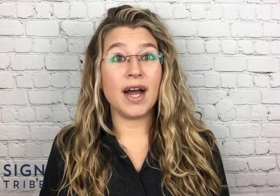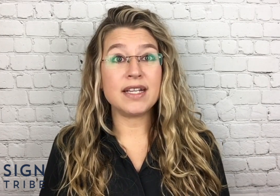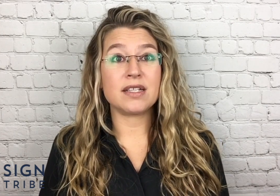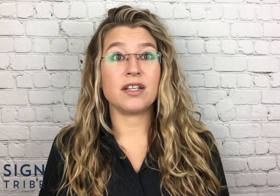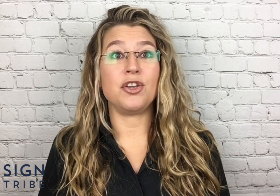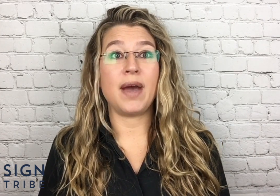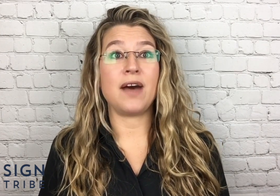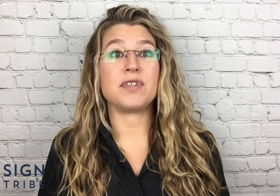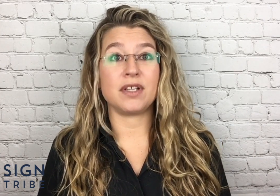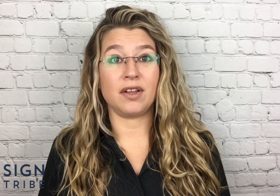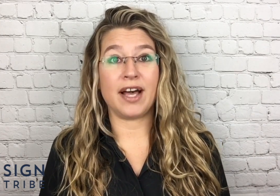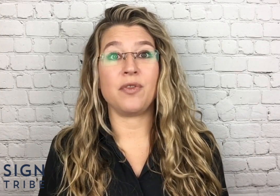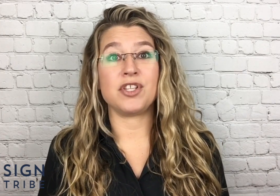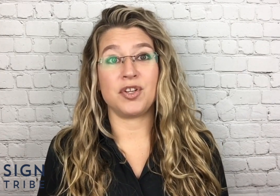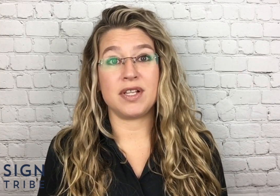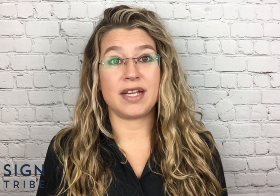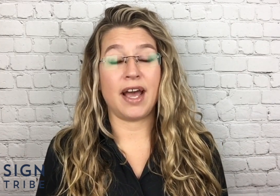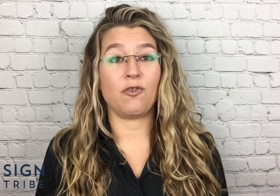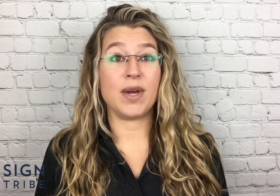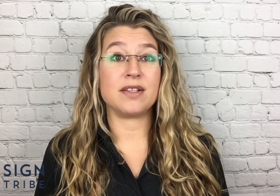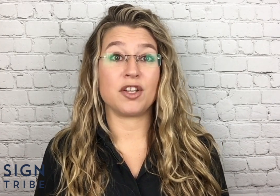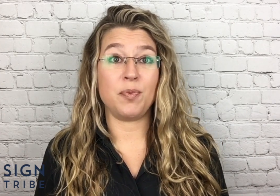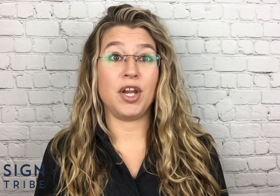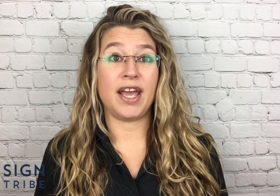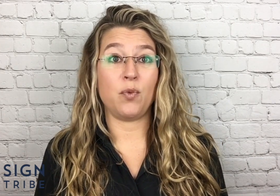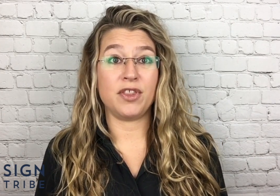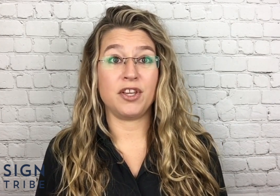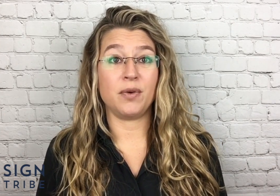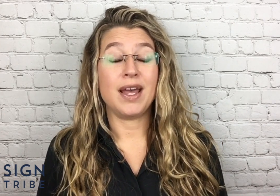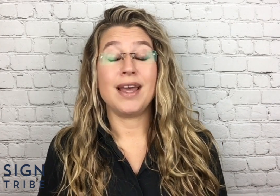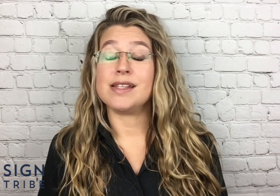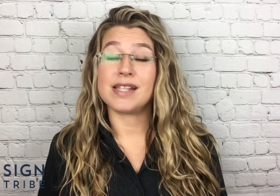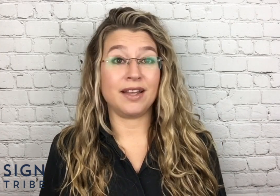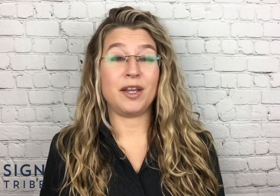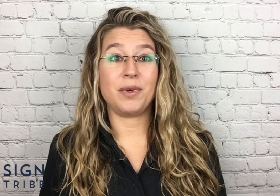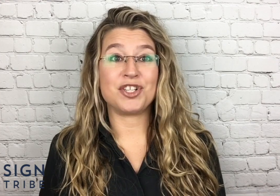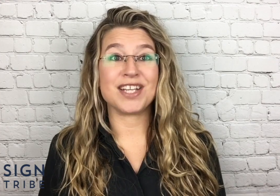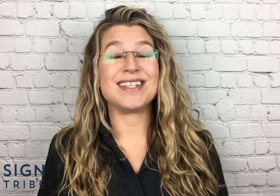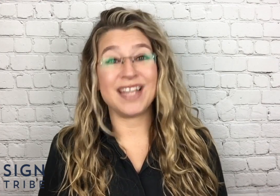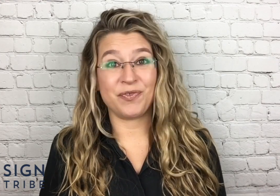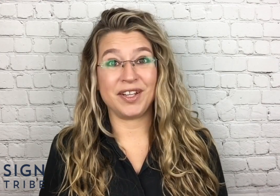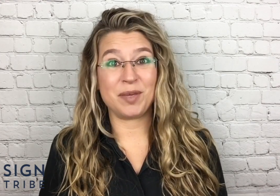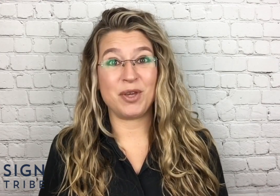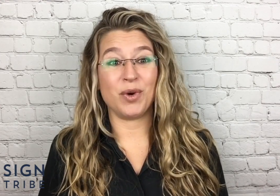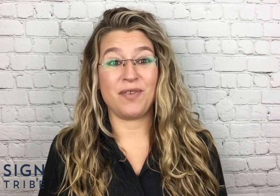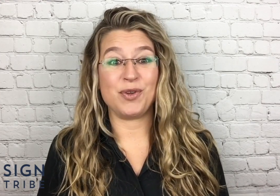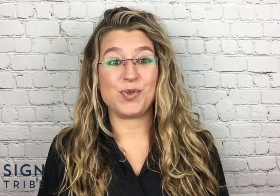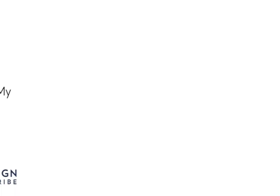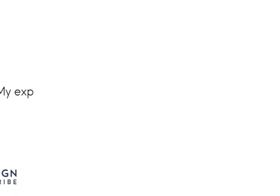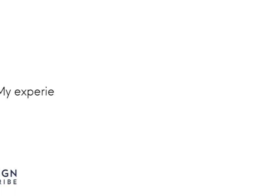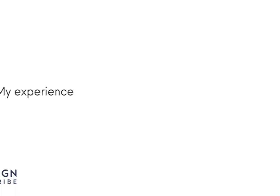want, you have to allow the students to have ways to communicate with you. And sign language can definitely be one of those.